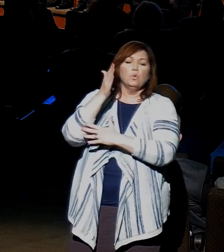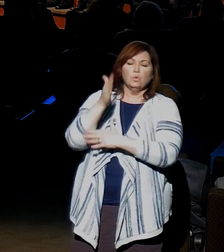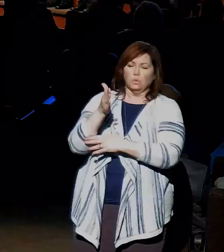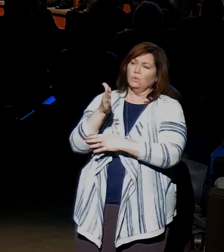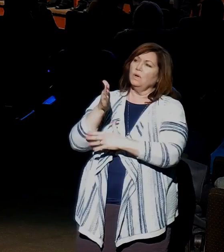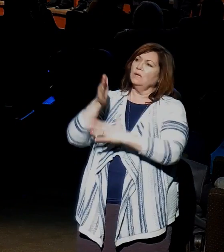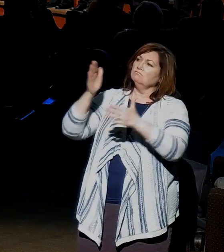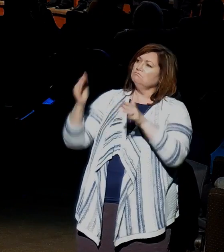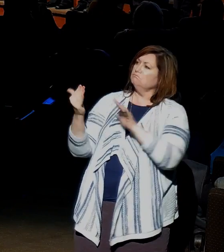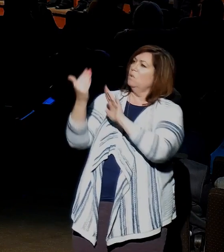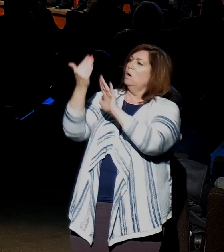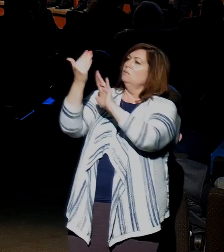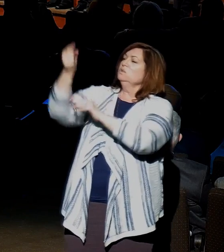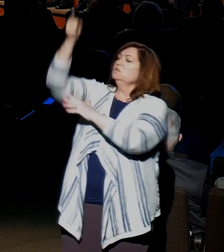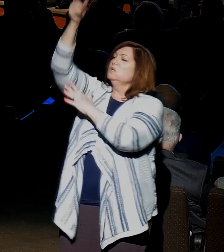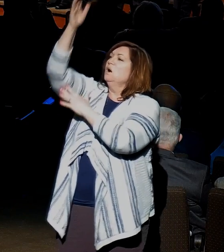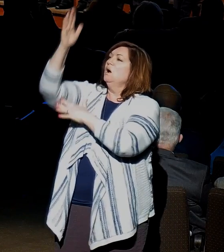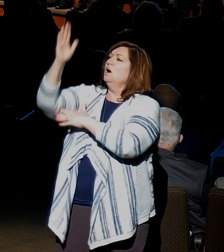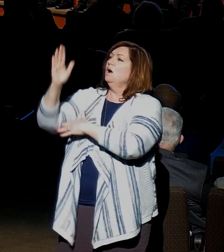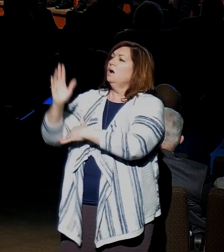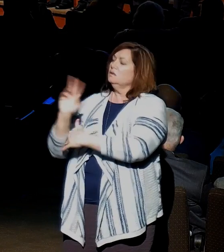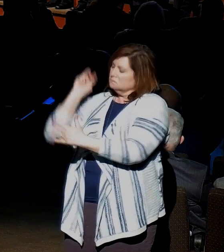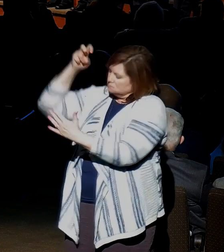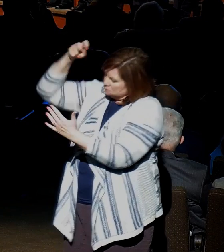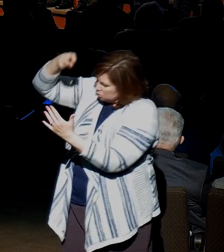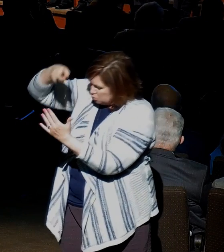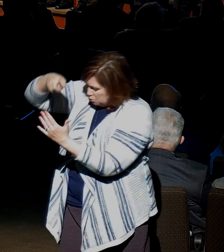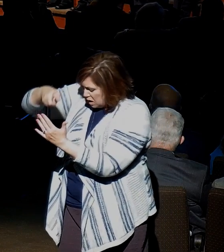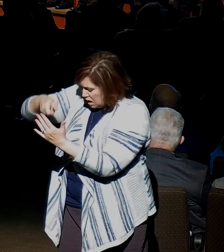will fall before the throne of